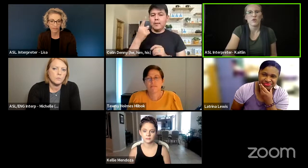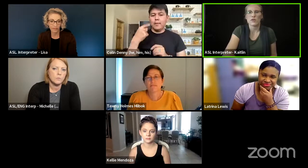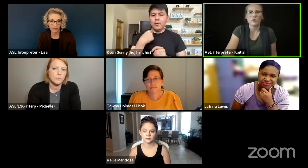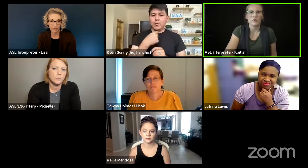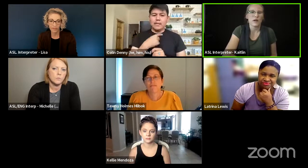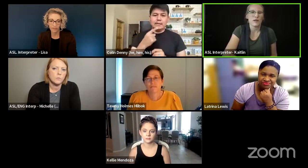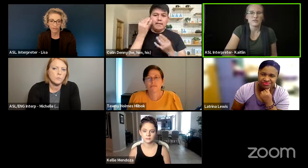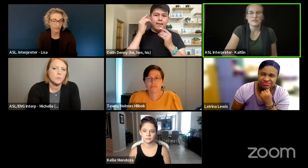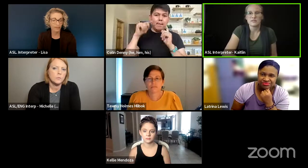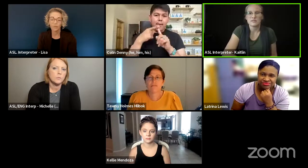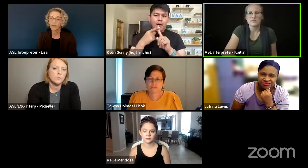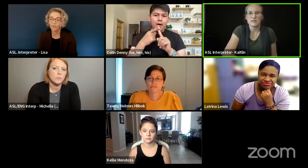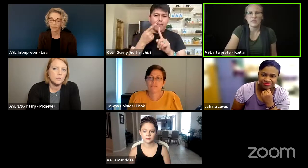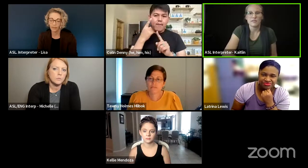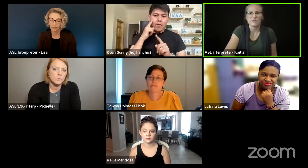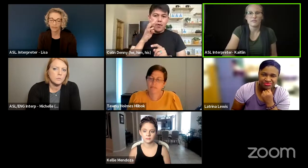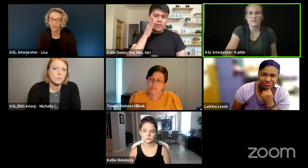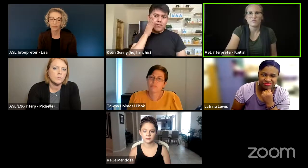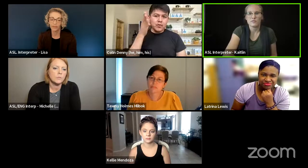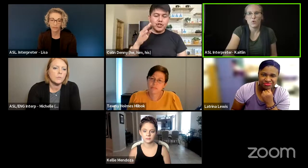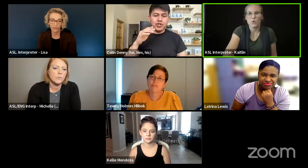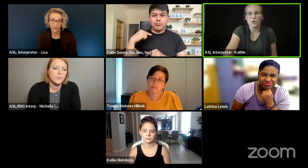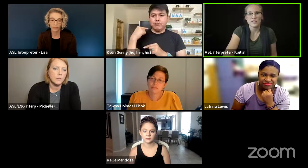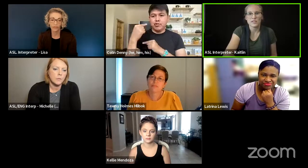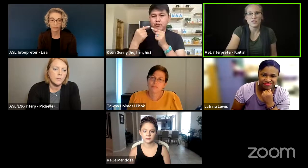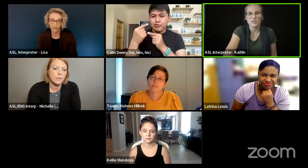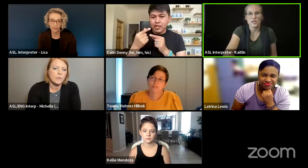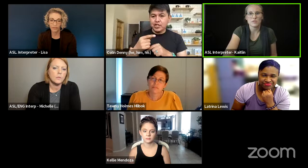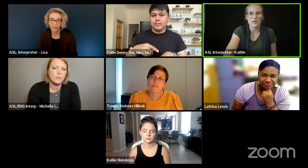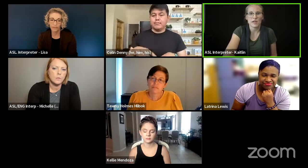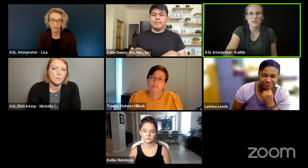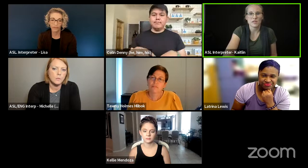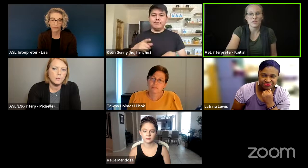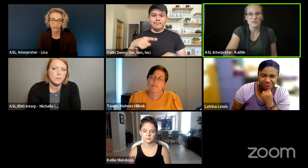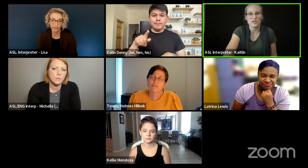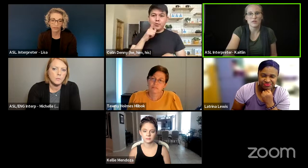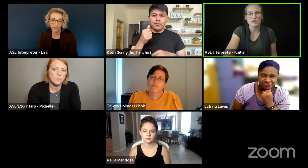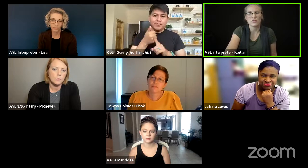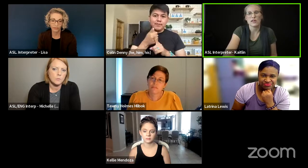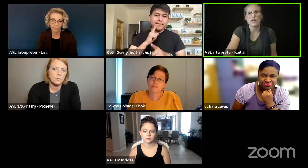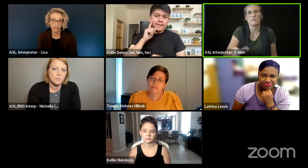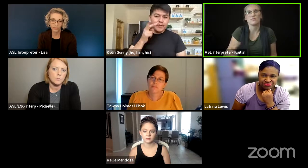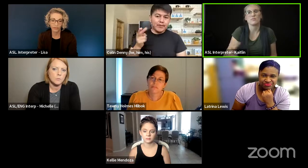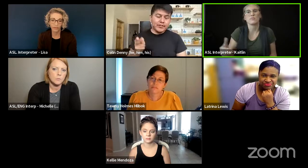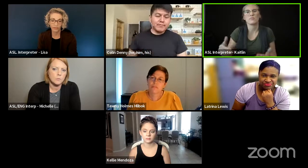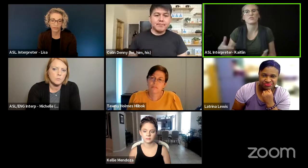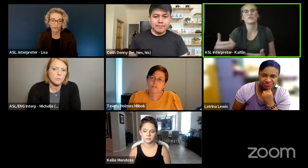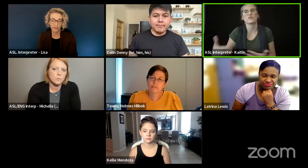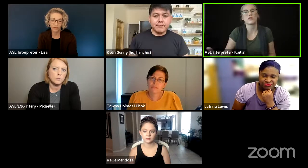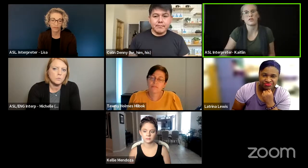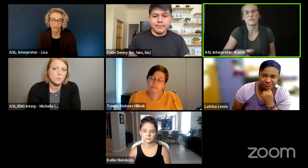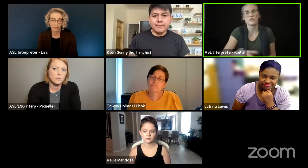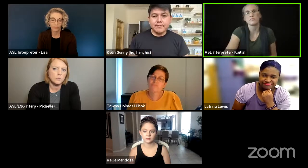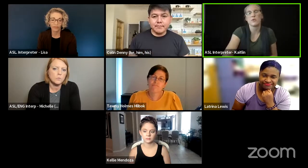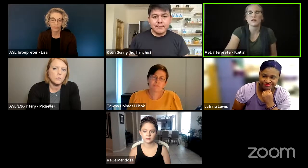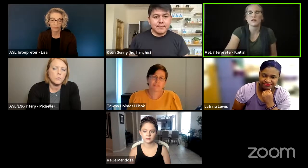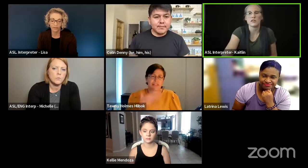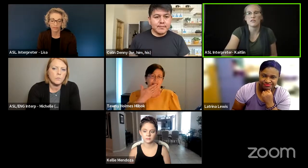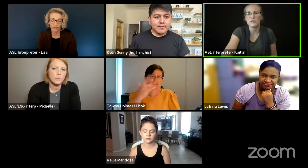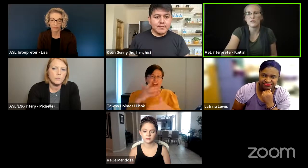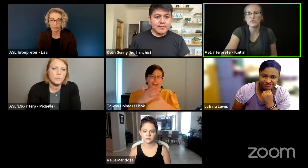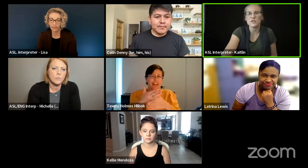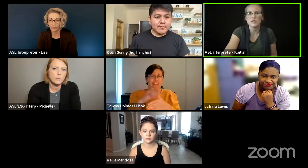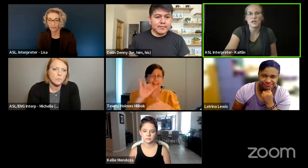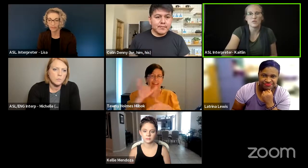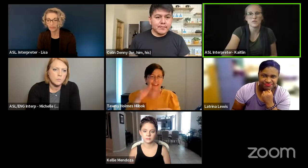Yeah, there are no deaf organizations set up, so I'd like to generationally help children and their